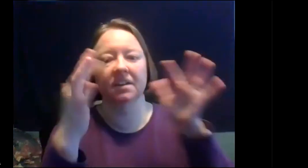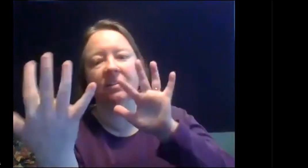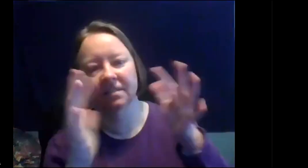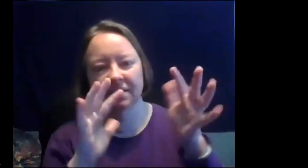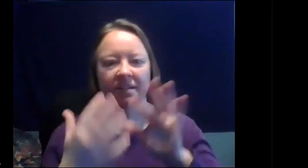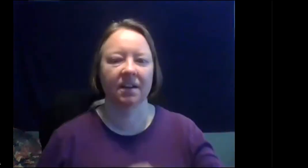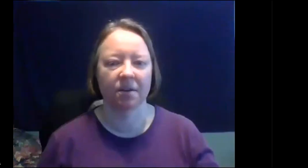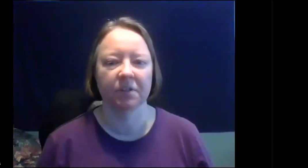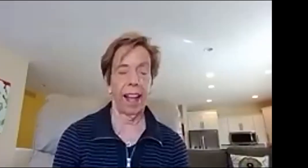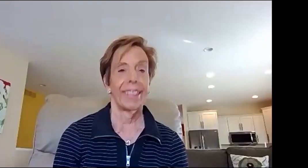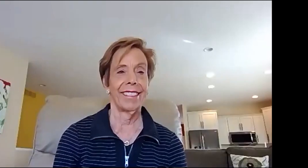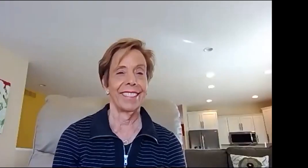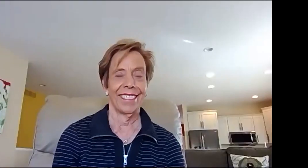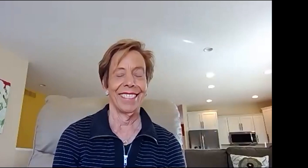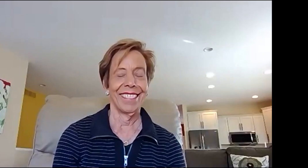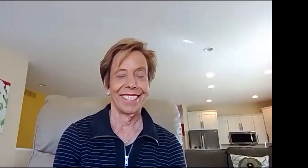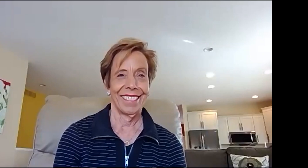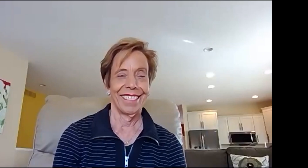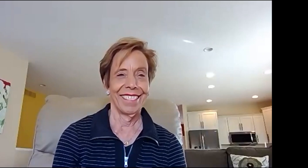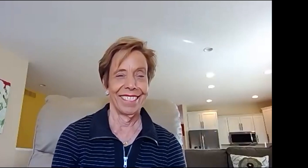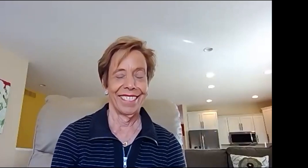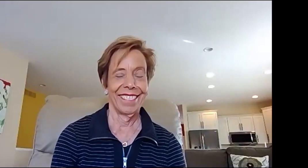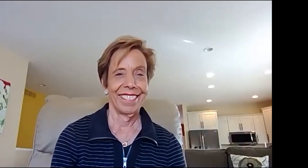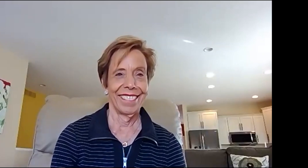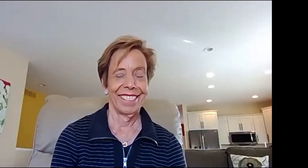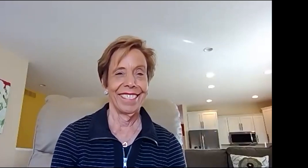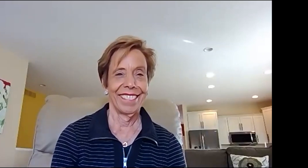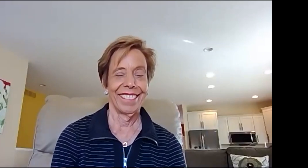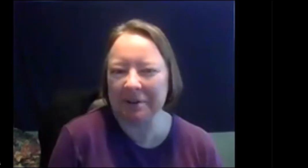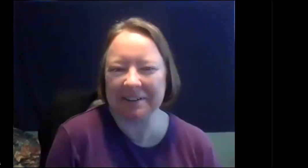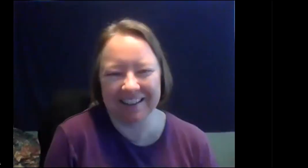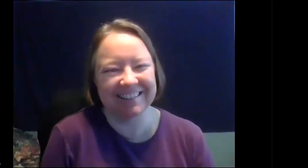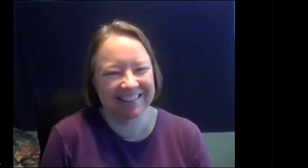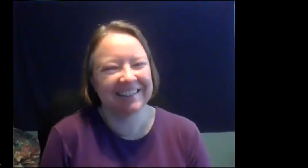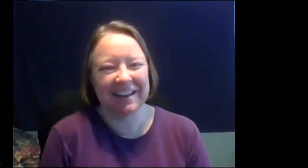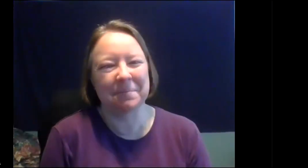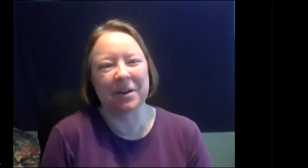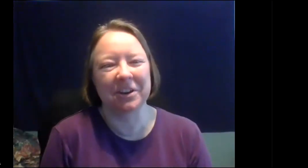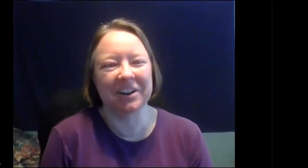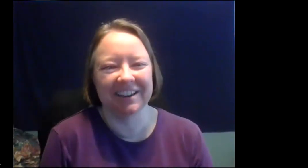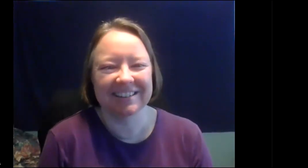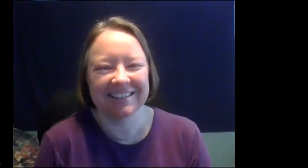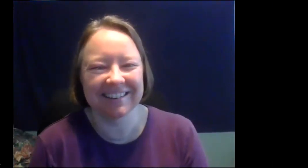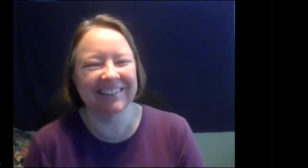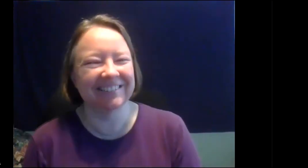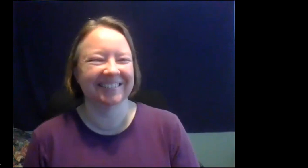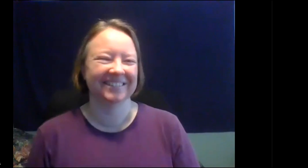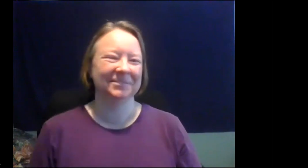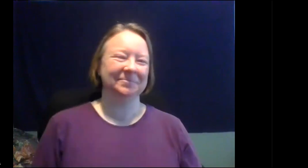a Yeah. flipped or left-handed version. I've never had that question before, so that I'm now curious. So We